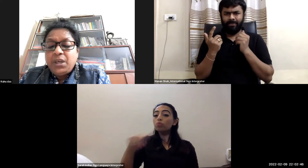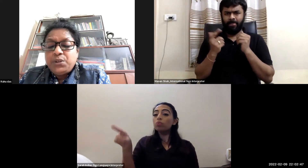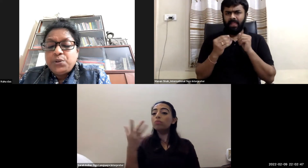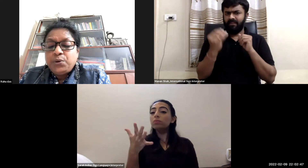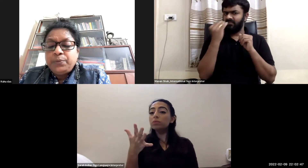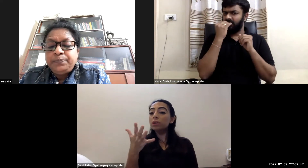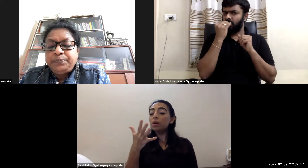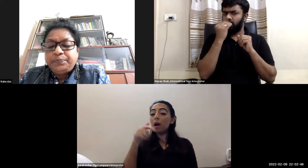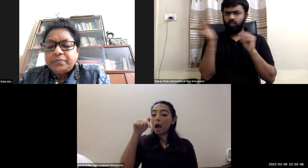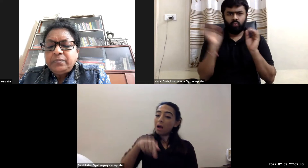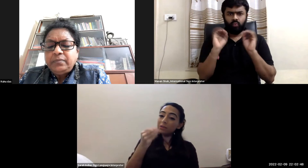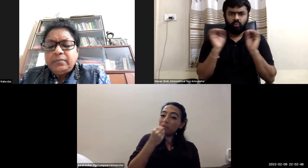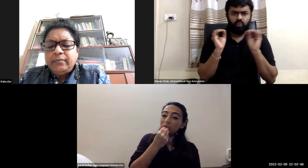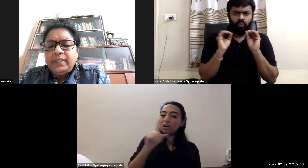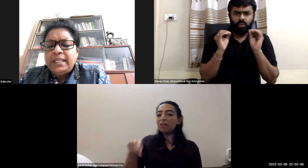pandemic. So